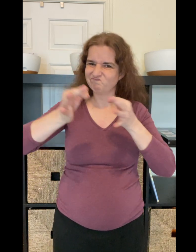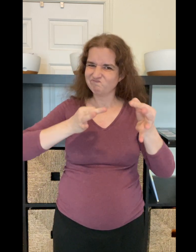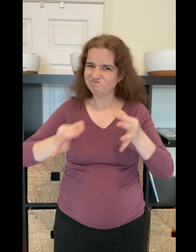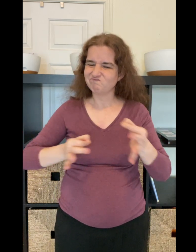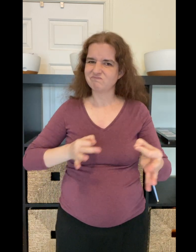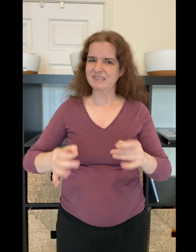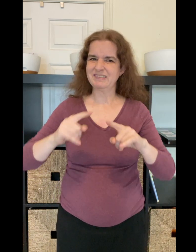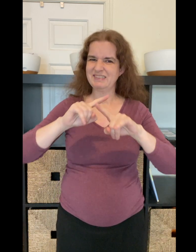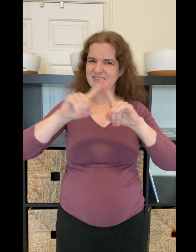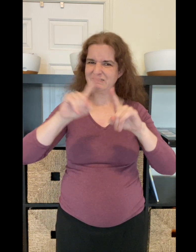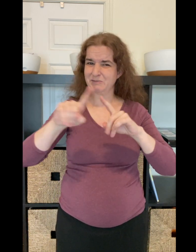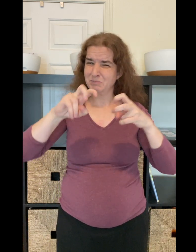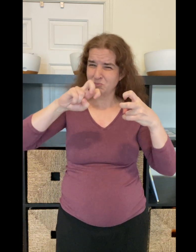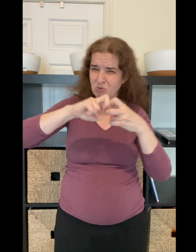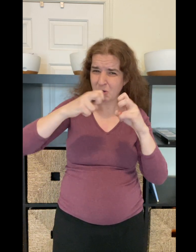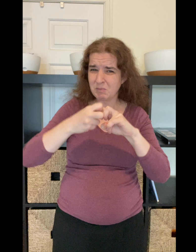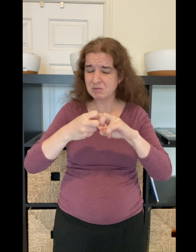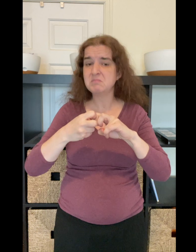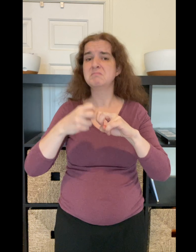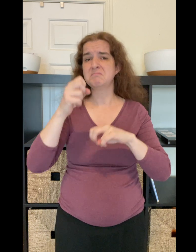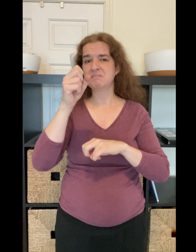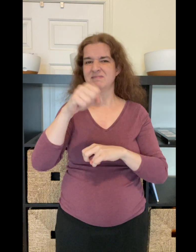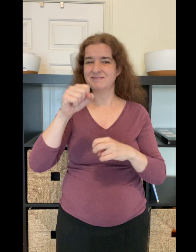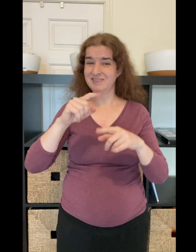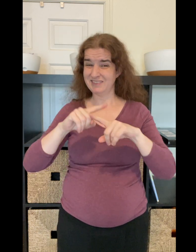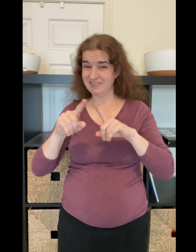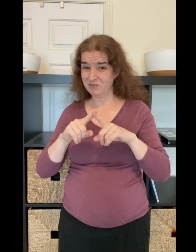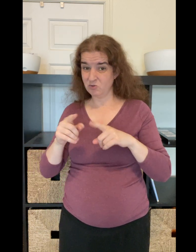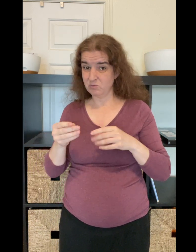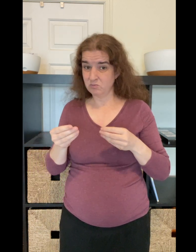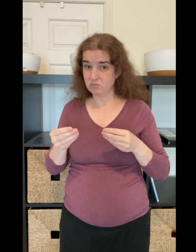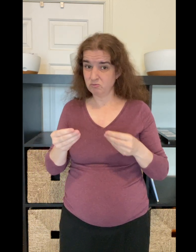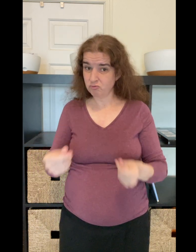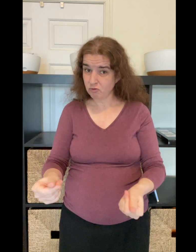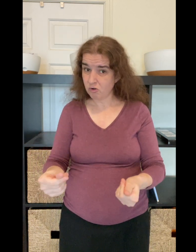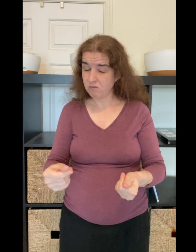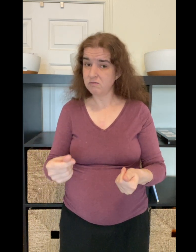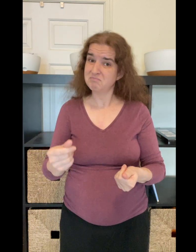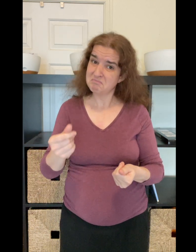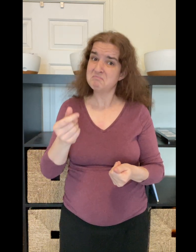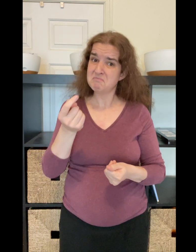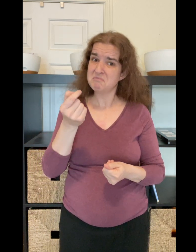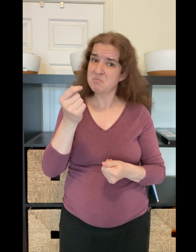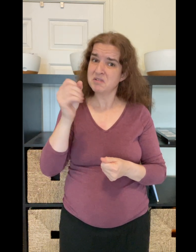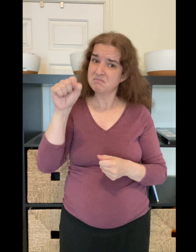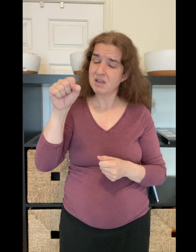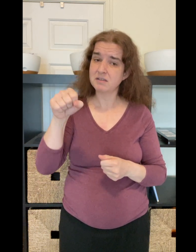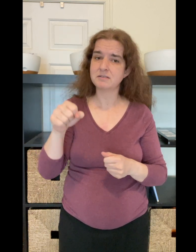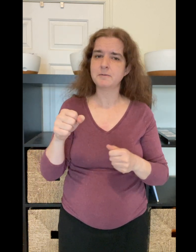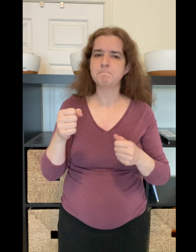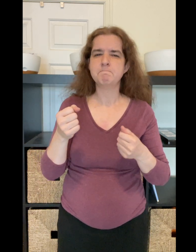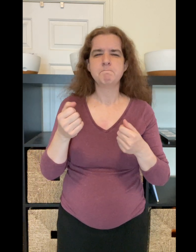read that study. So now we've talked about different problems, and different solutions, a little